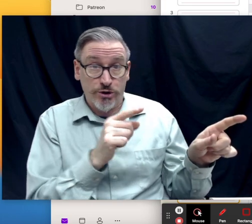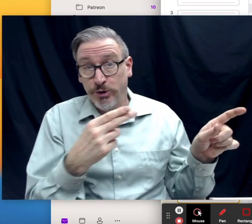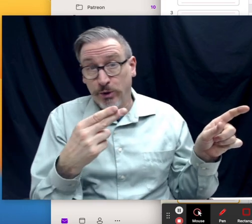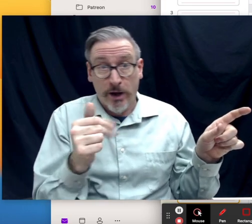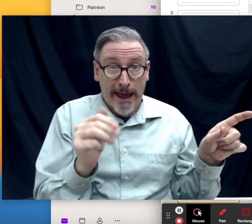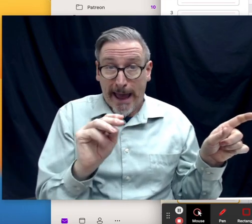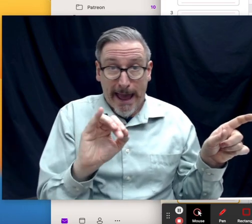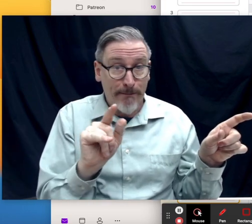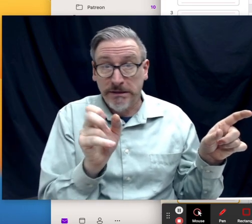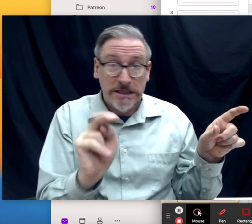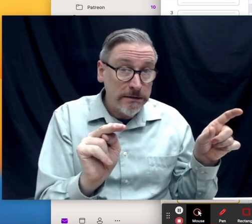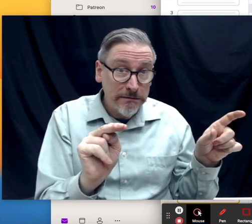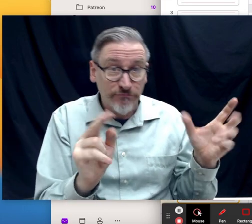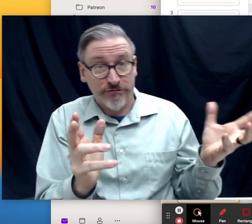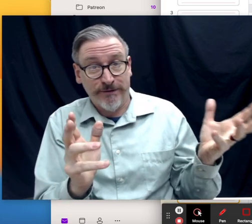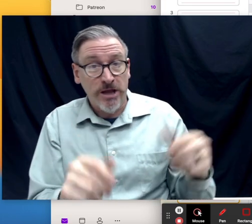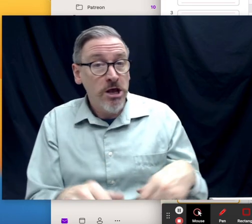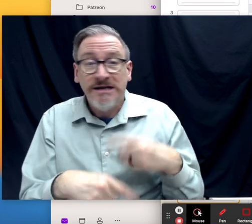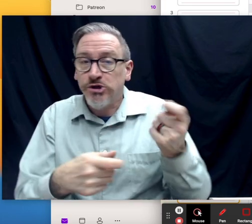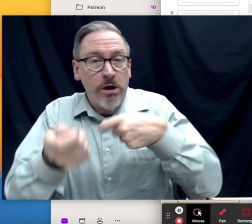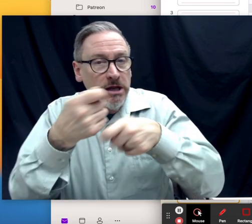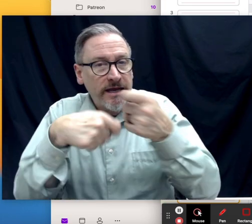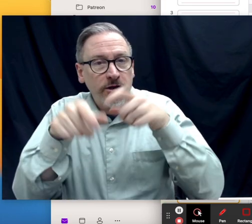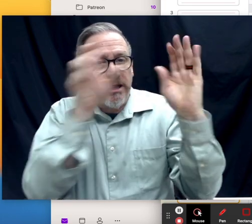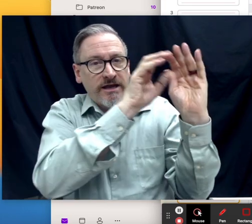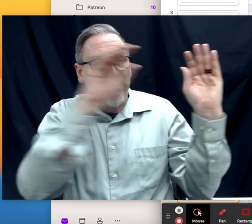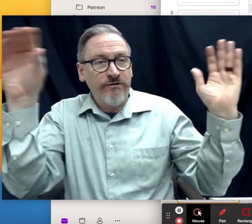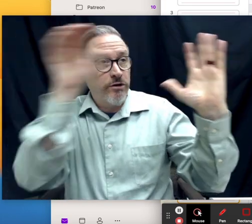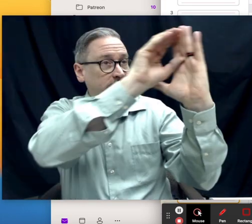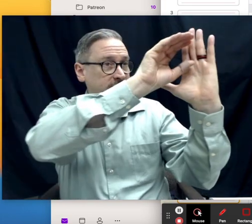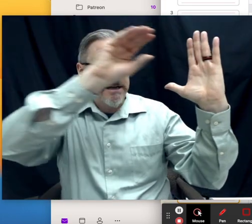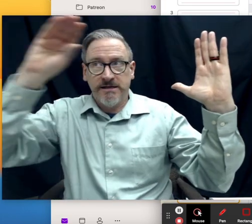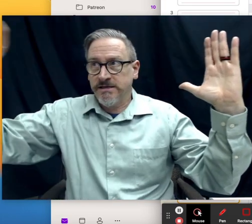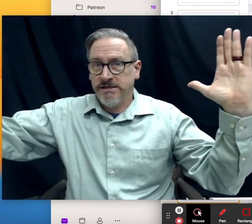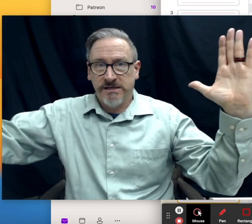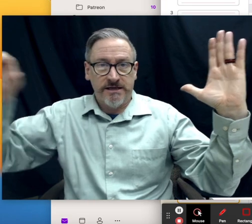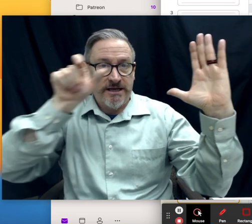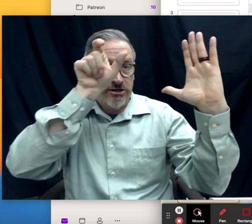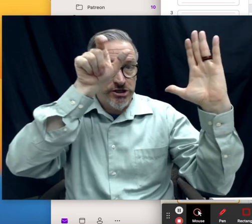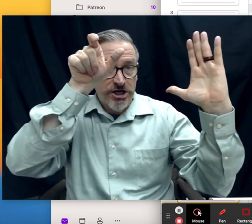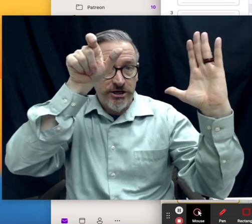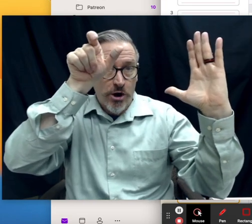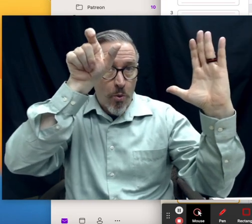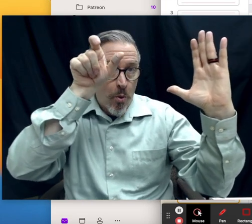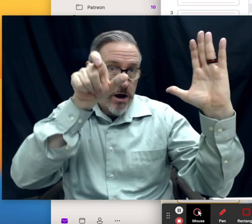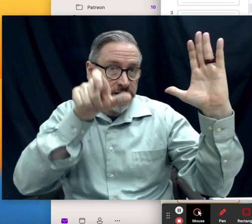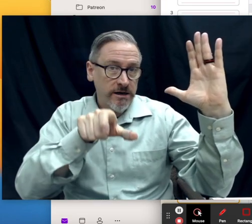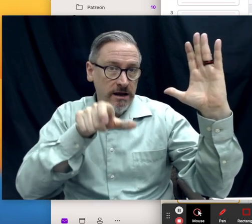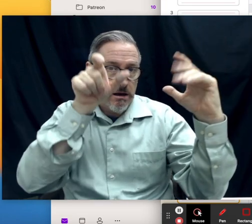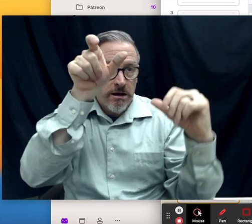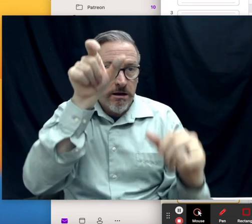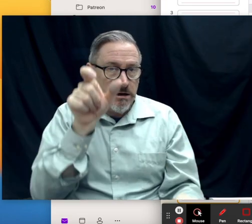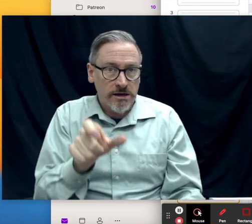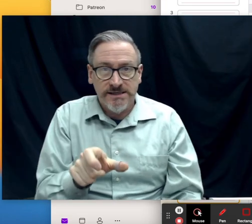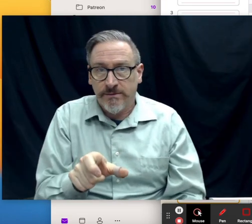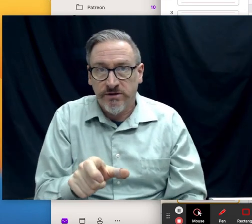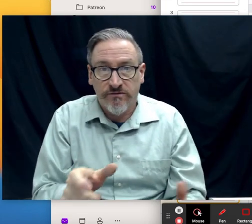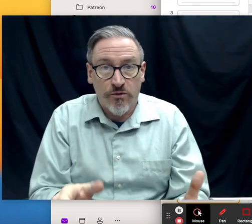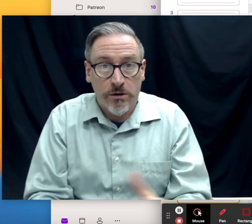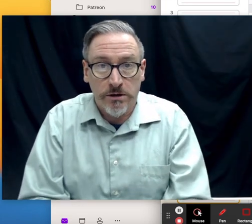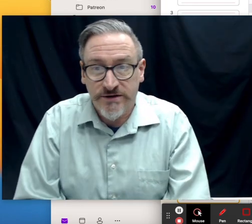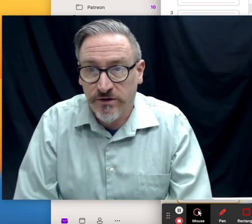go to Hamilton, right? So even if you look at the sentence as a thing and just change out one